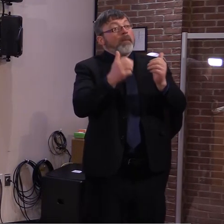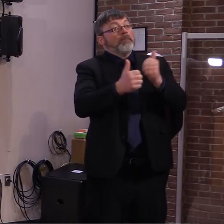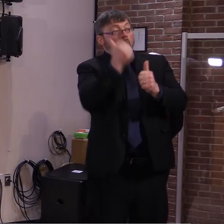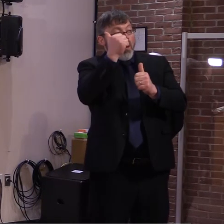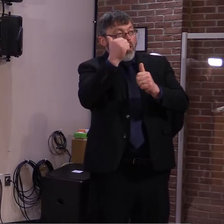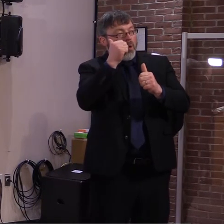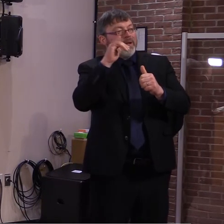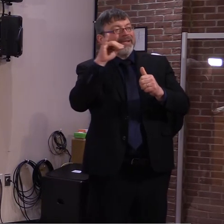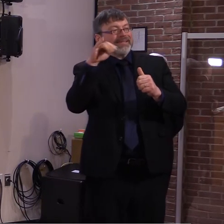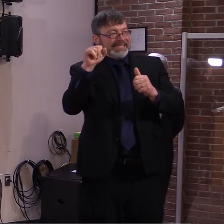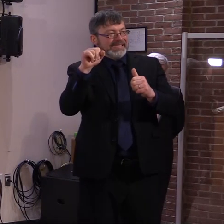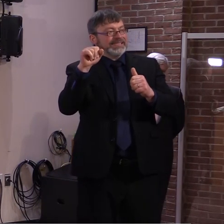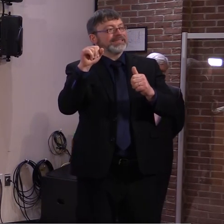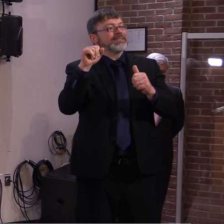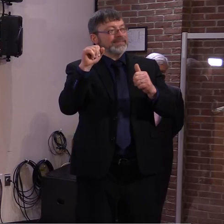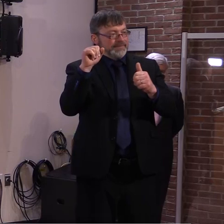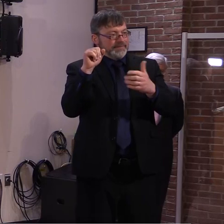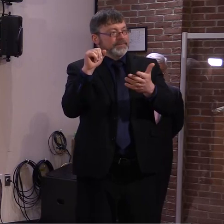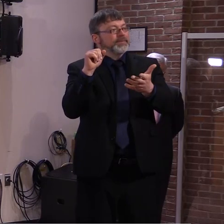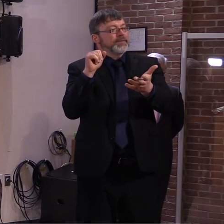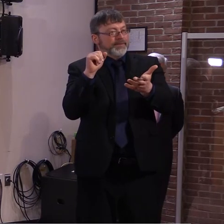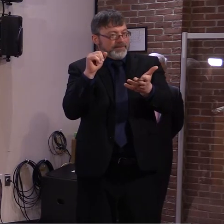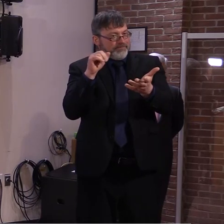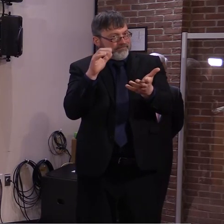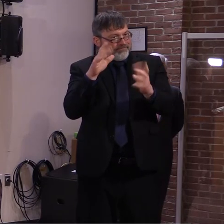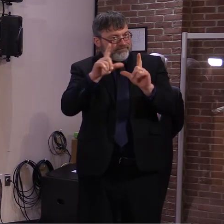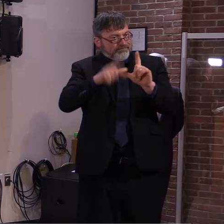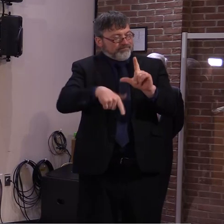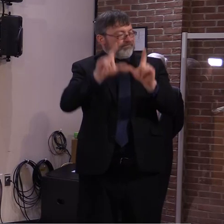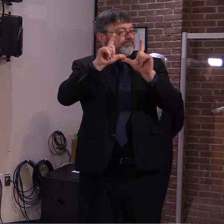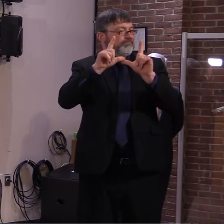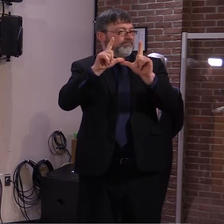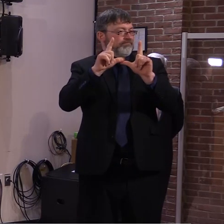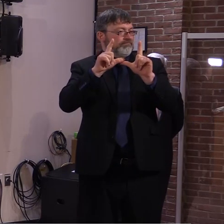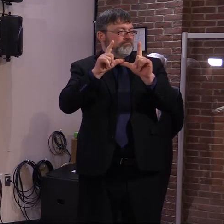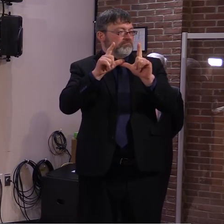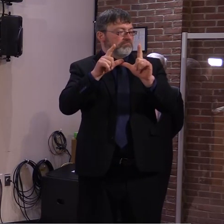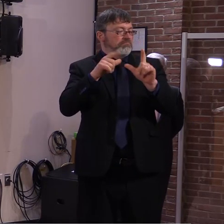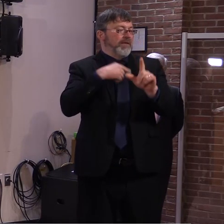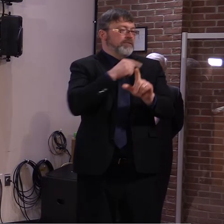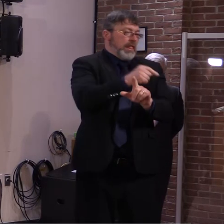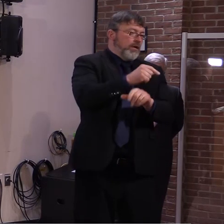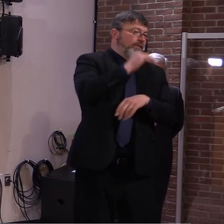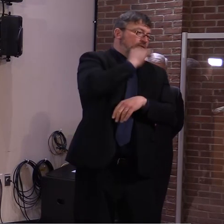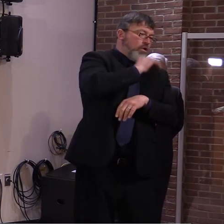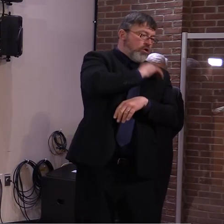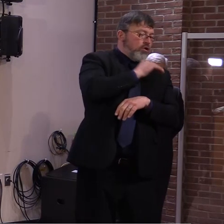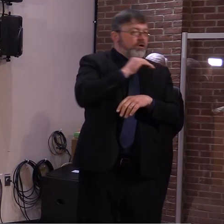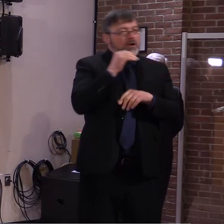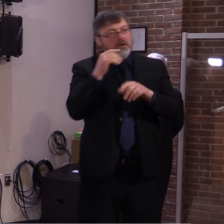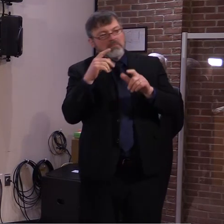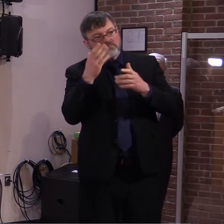reached their one-year anniversary. All right, great. Thanks, Michael. Sure. Thank you.